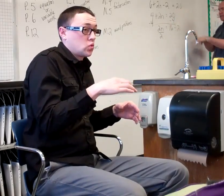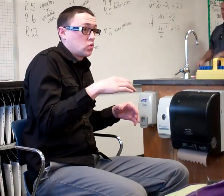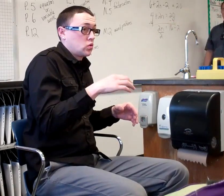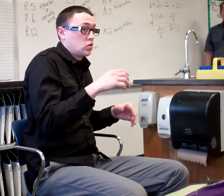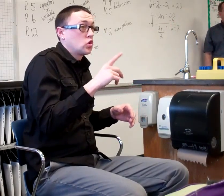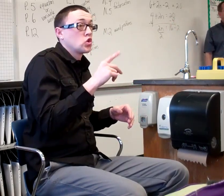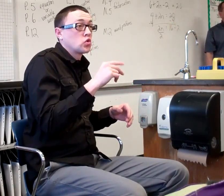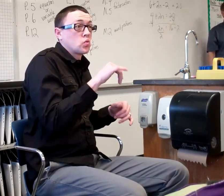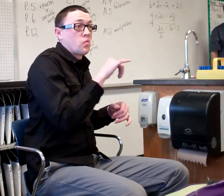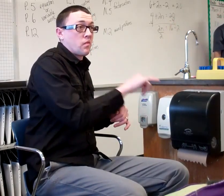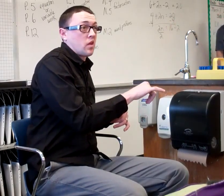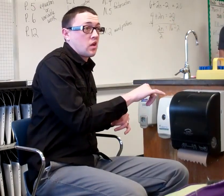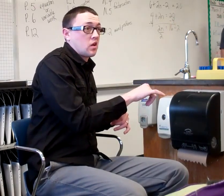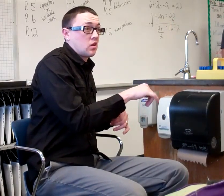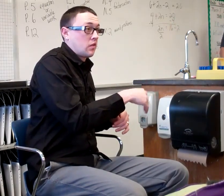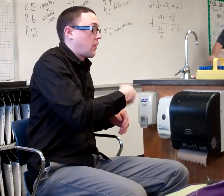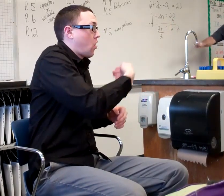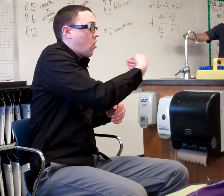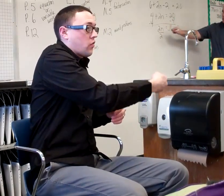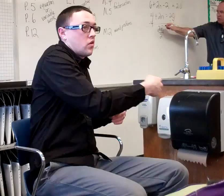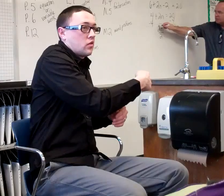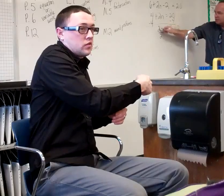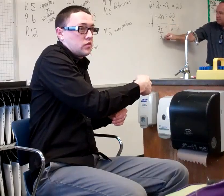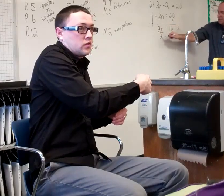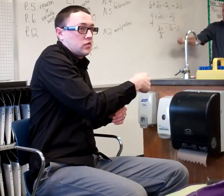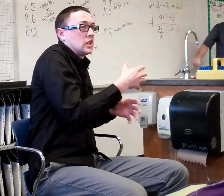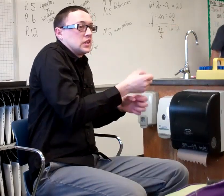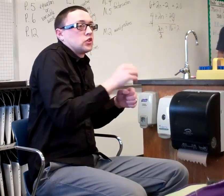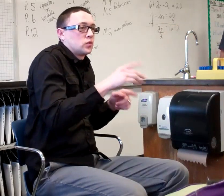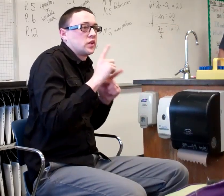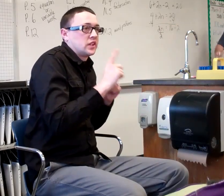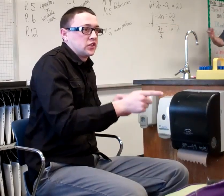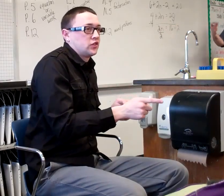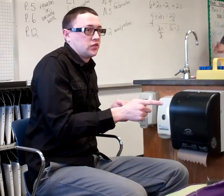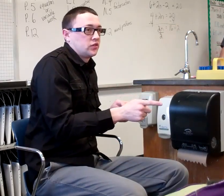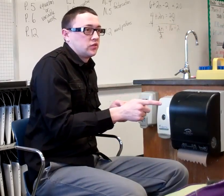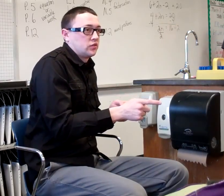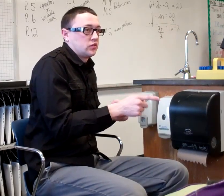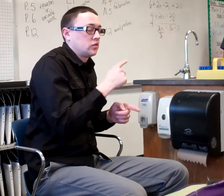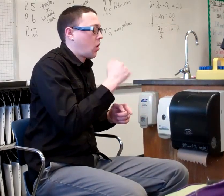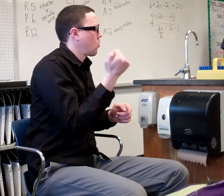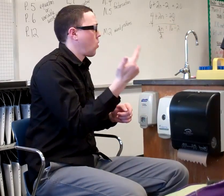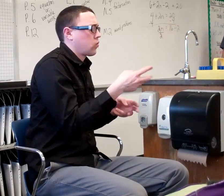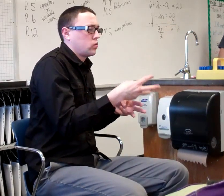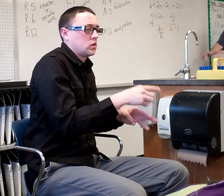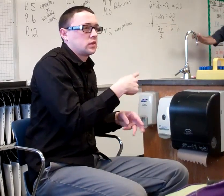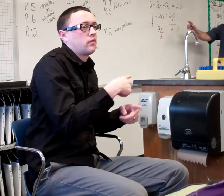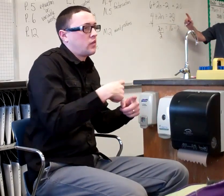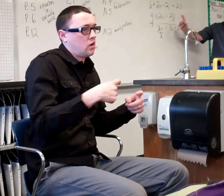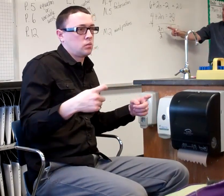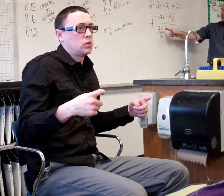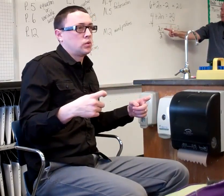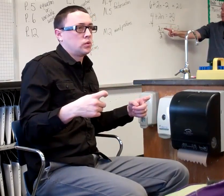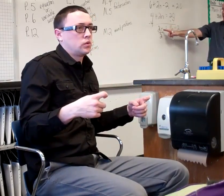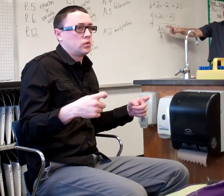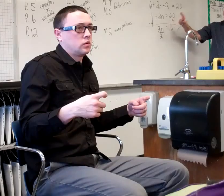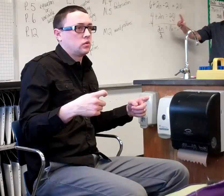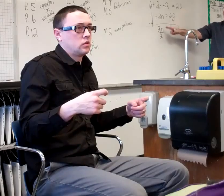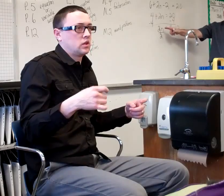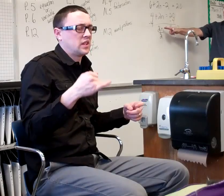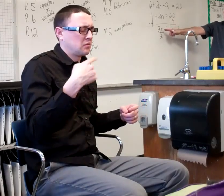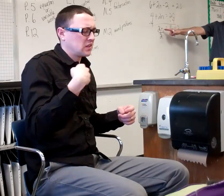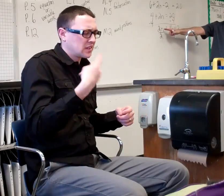it to the other side and I've got my answer. Because this is always going to become the variable. So if I said in my